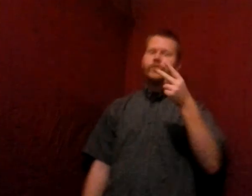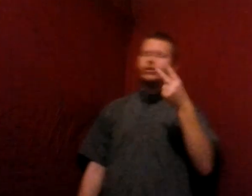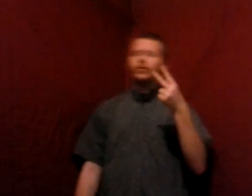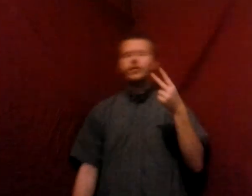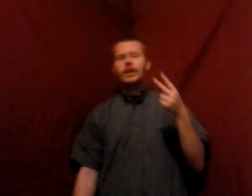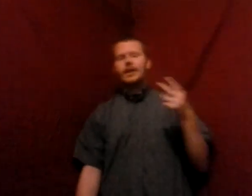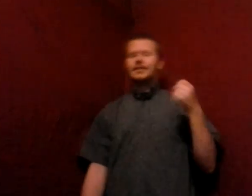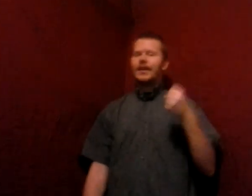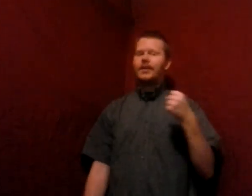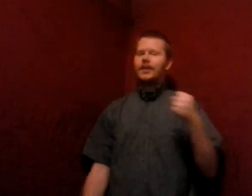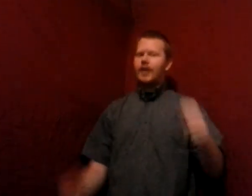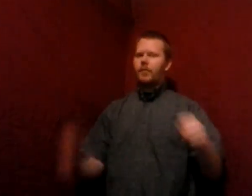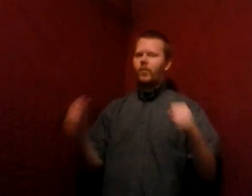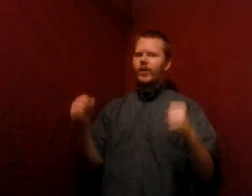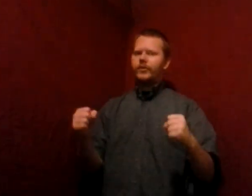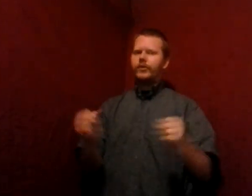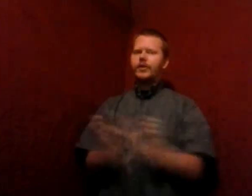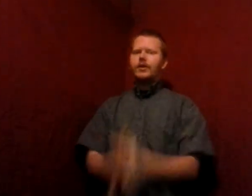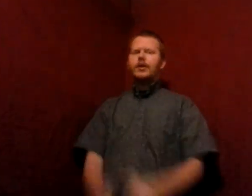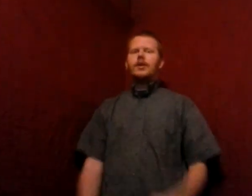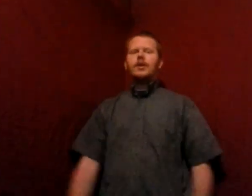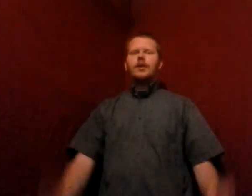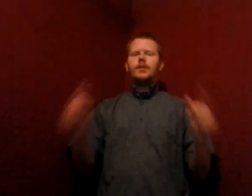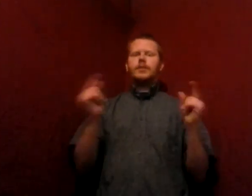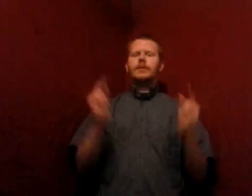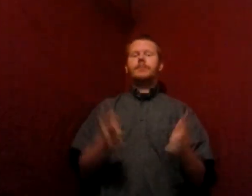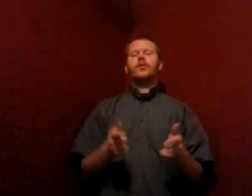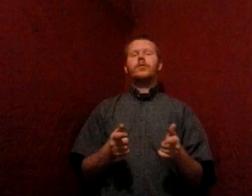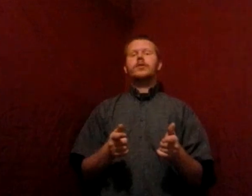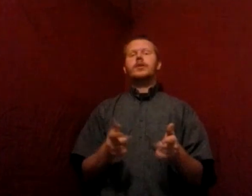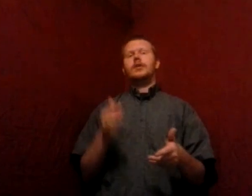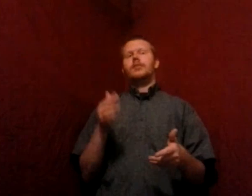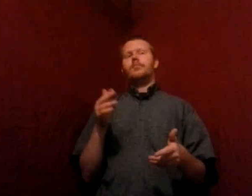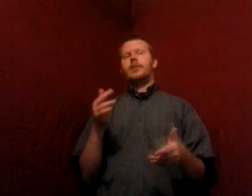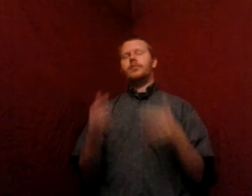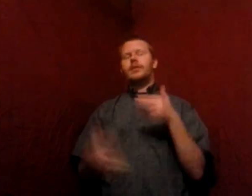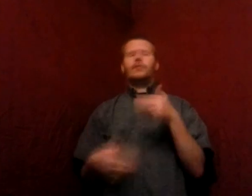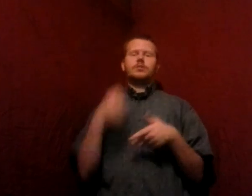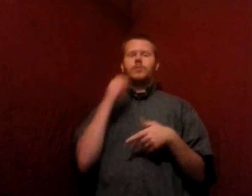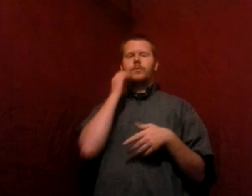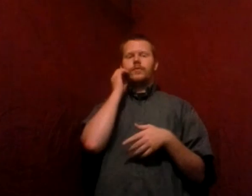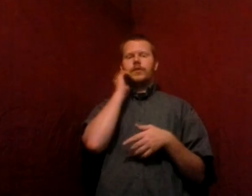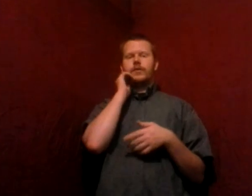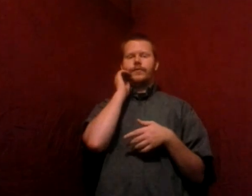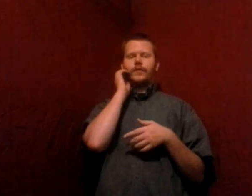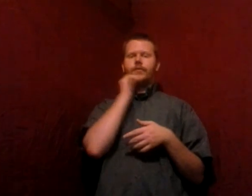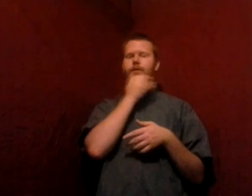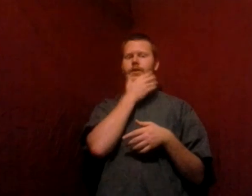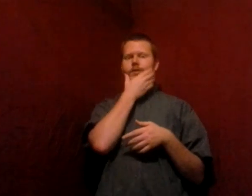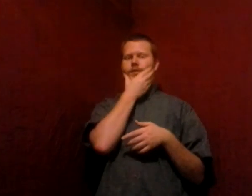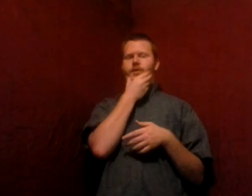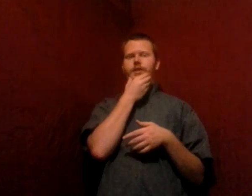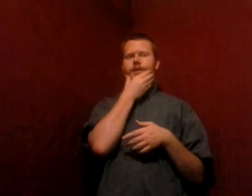two i'm excited and i'm ready to do it i'm gonna be bored i'll probably watch more of uh youtube videos and stuff